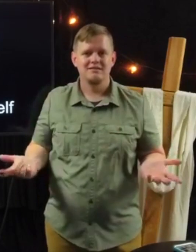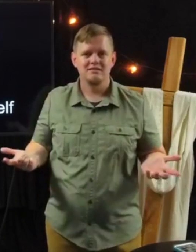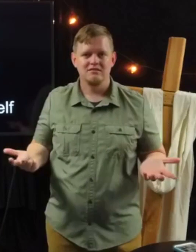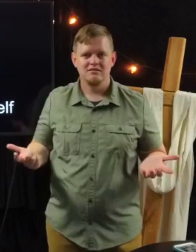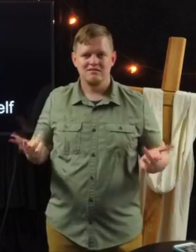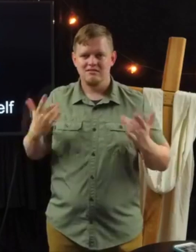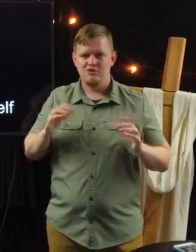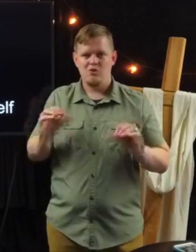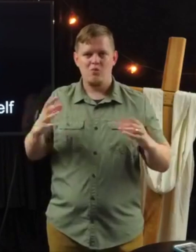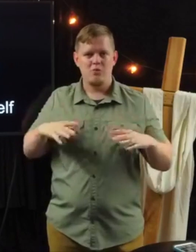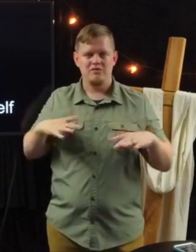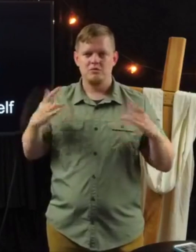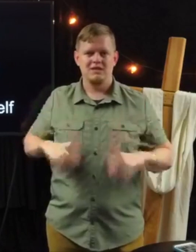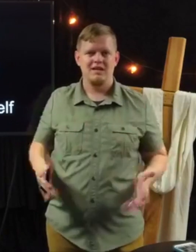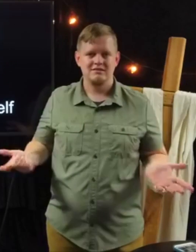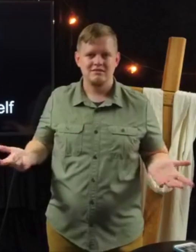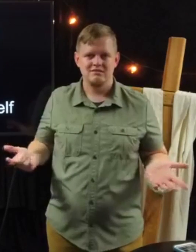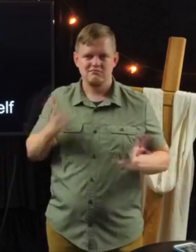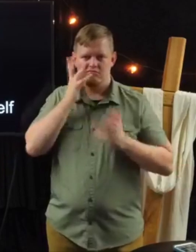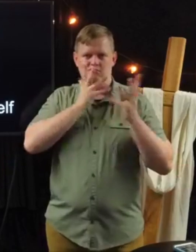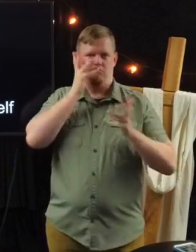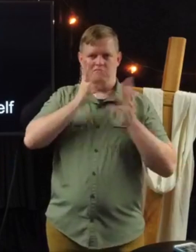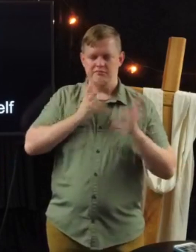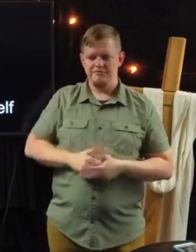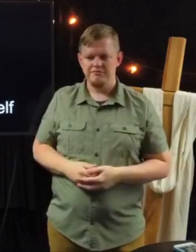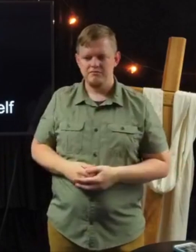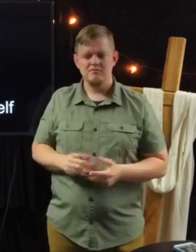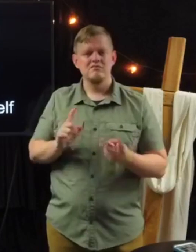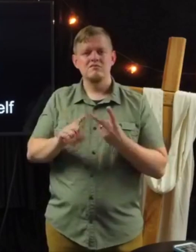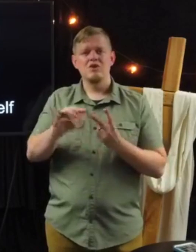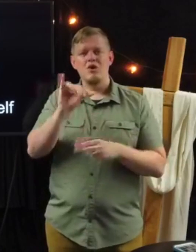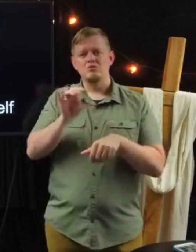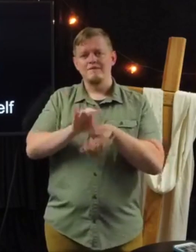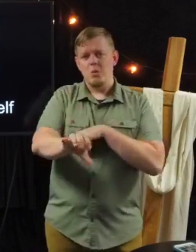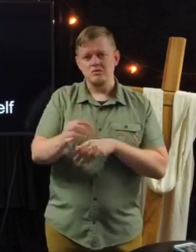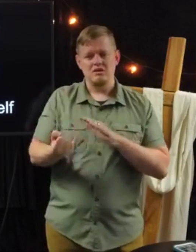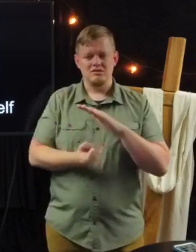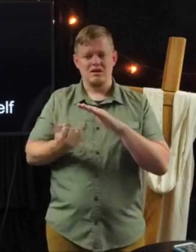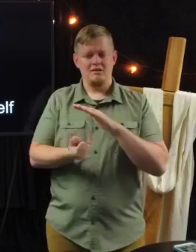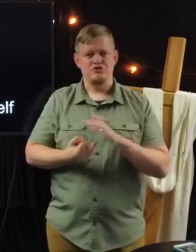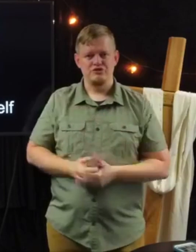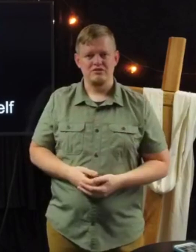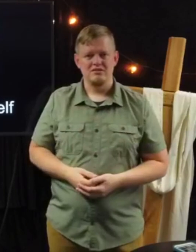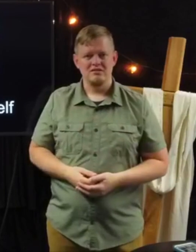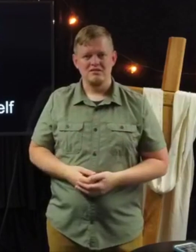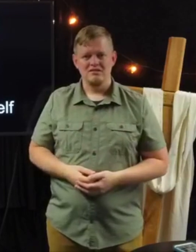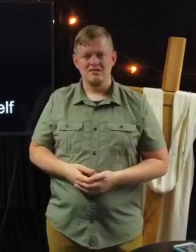embarrassment. I mean, he was naked. He didn't even have clothes on. He was naked. There'd be embarrassment with that. He was forced into